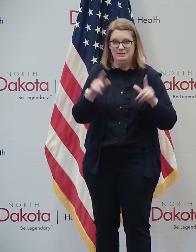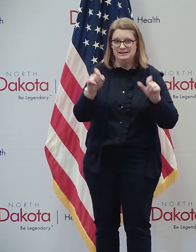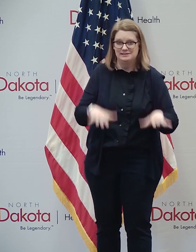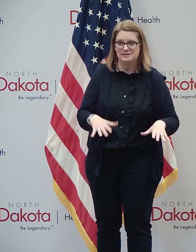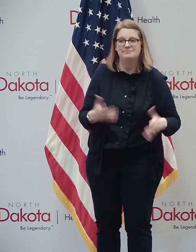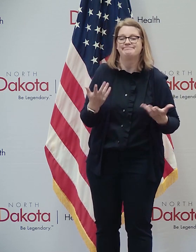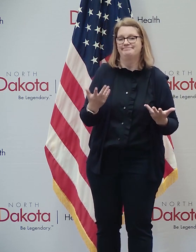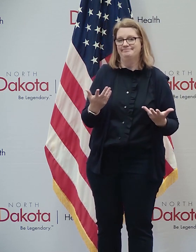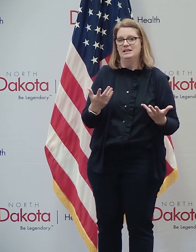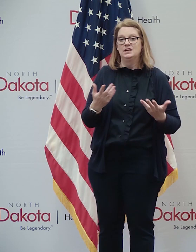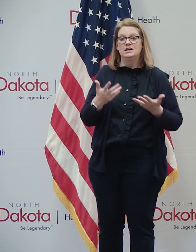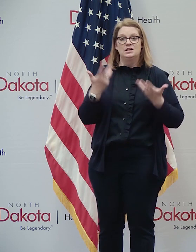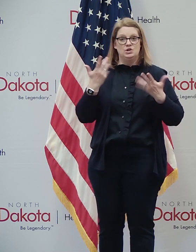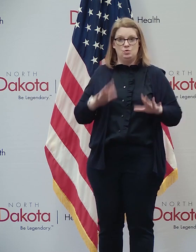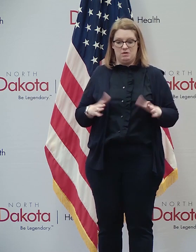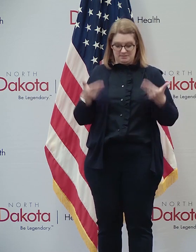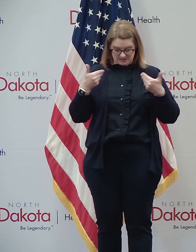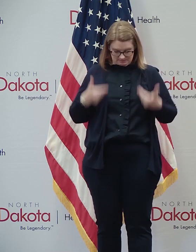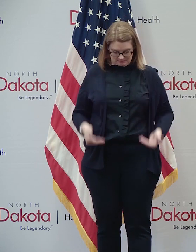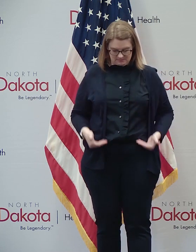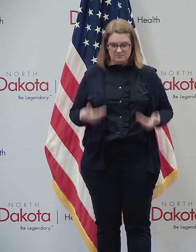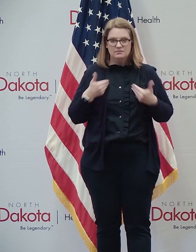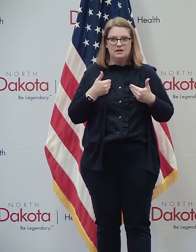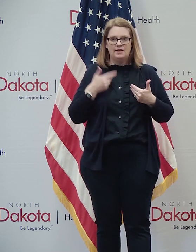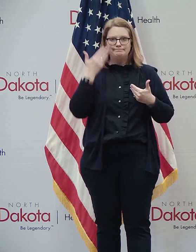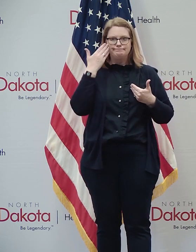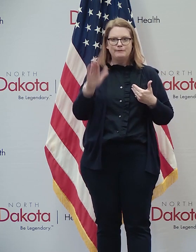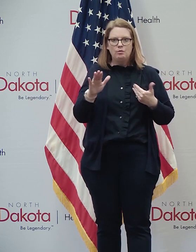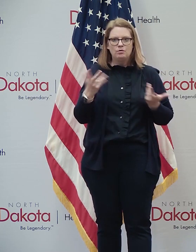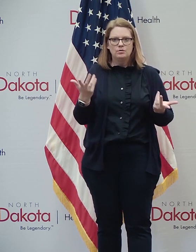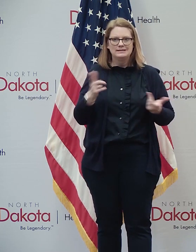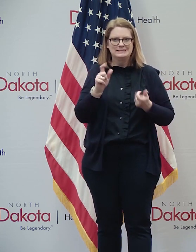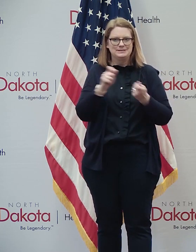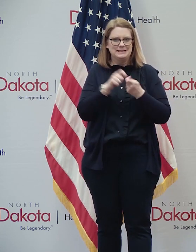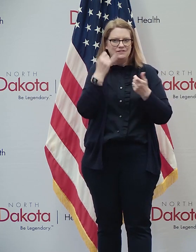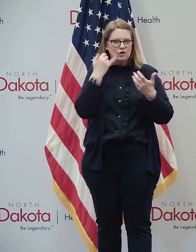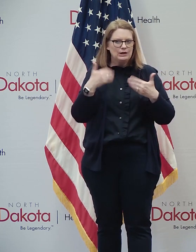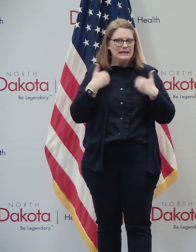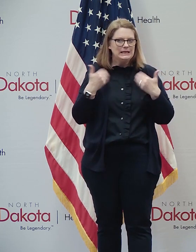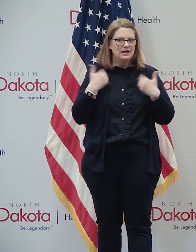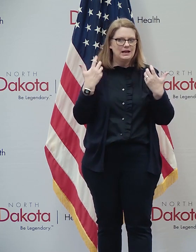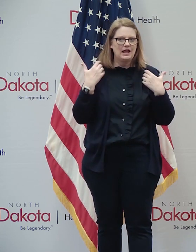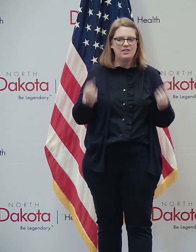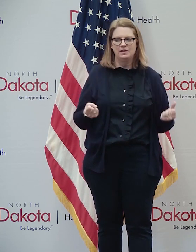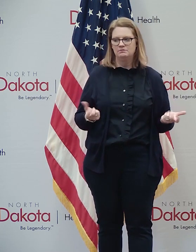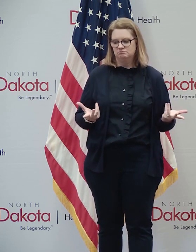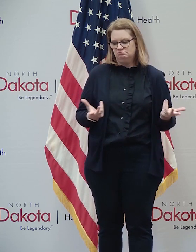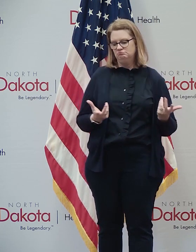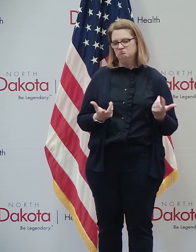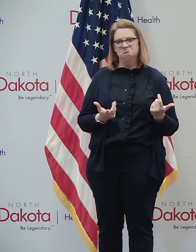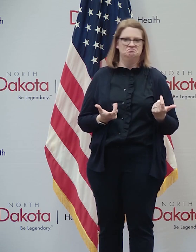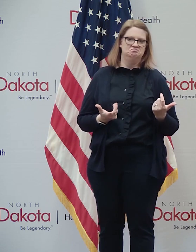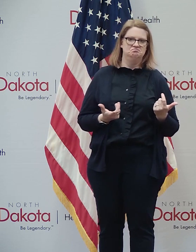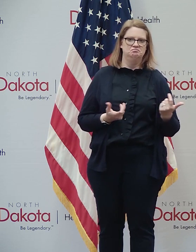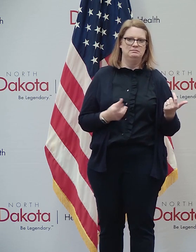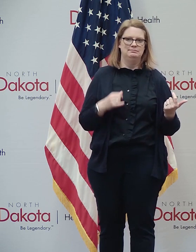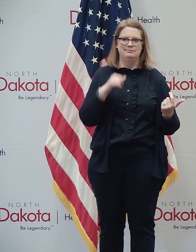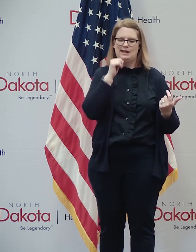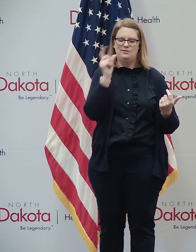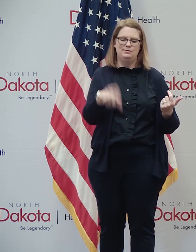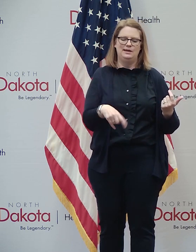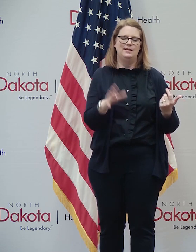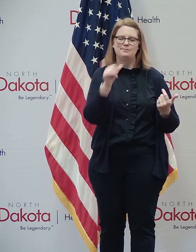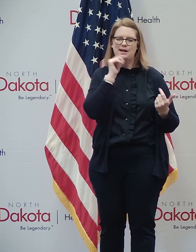Just because our numbers are dropping doesn't mean people still shouldn't be very careful about getting, and